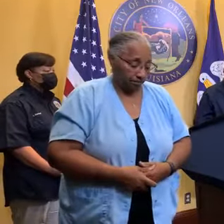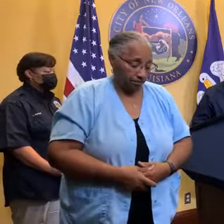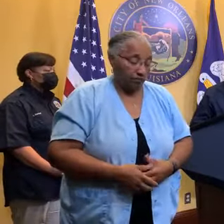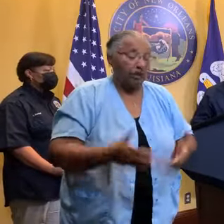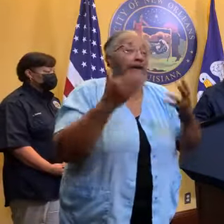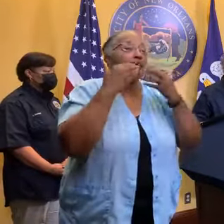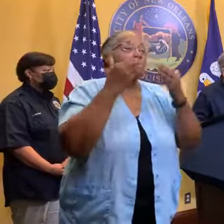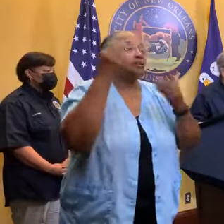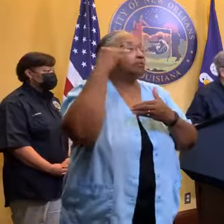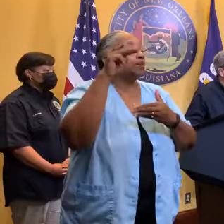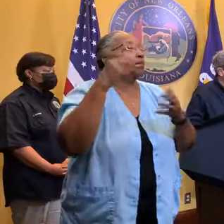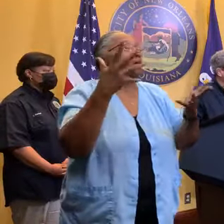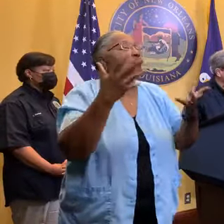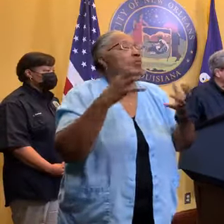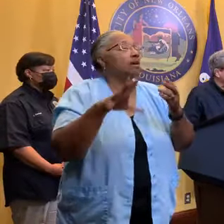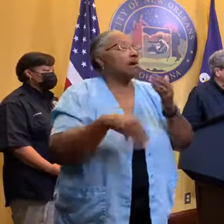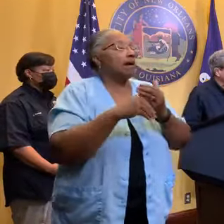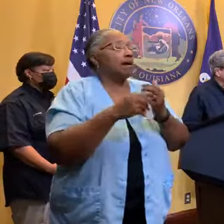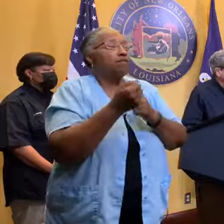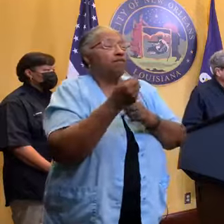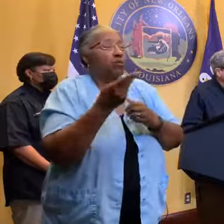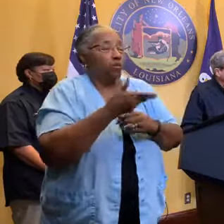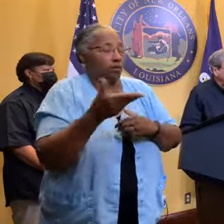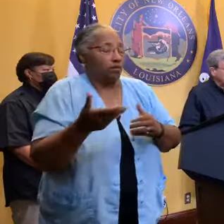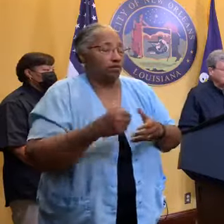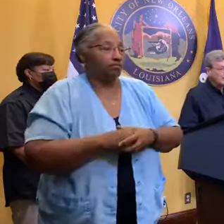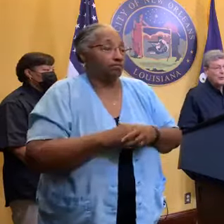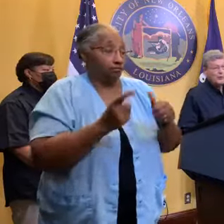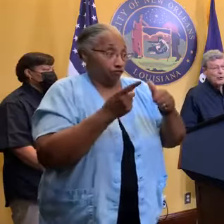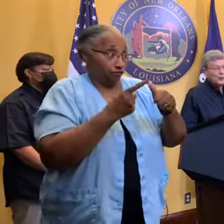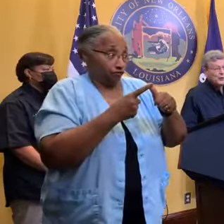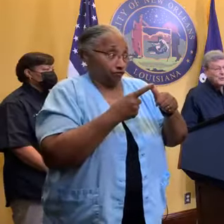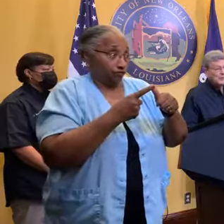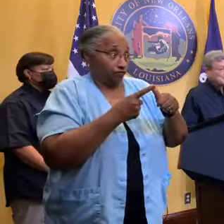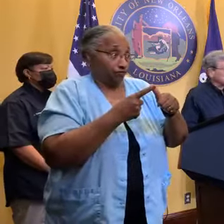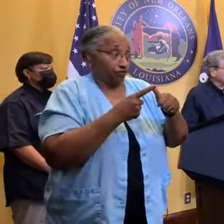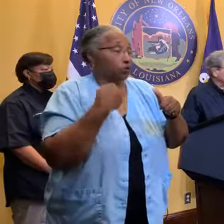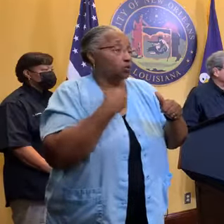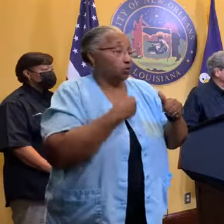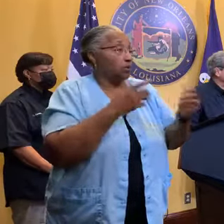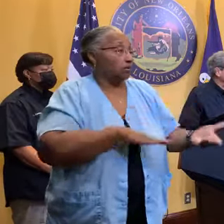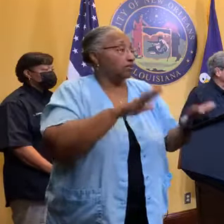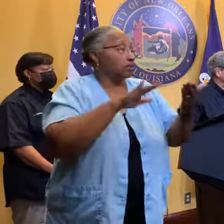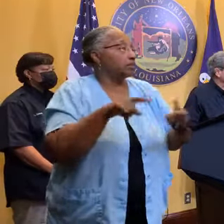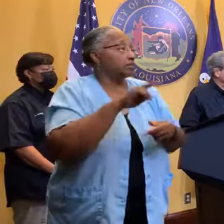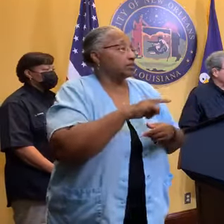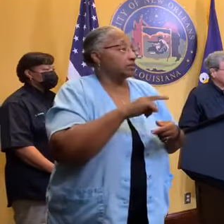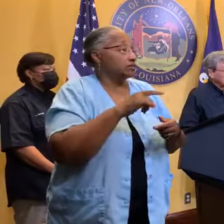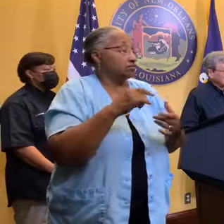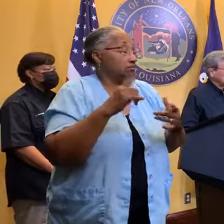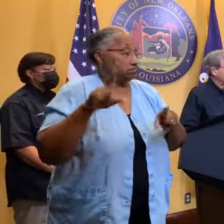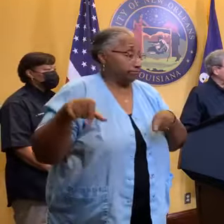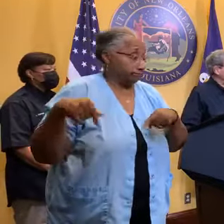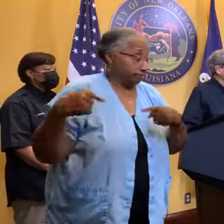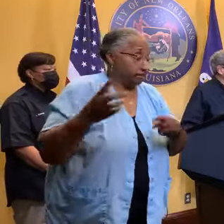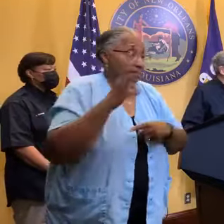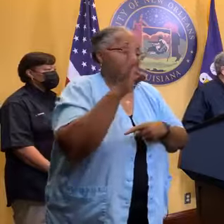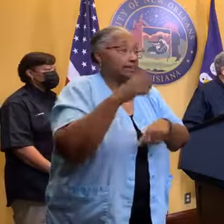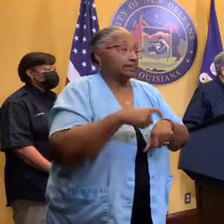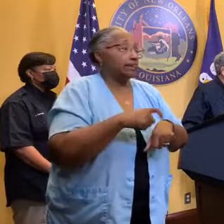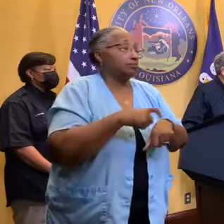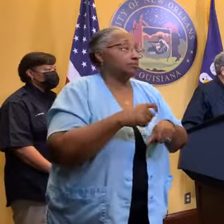Thank you, Mayor. I just want to add a couple things. One, we've been before you 6 times, the